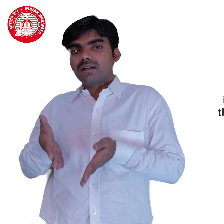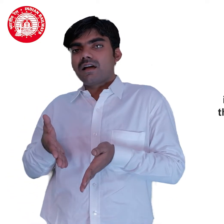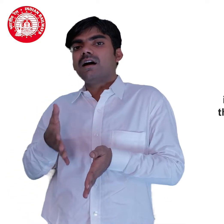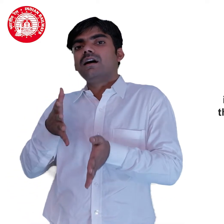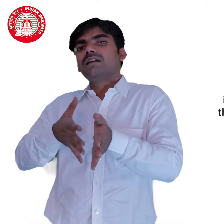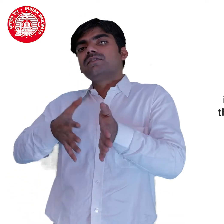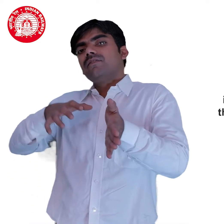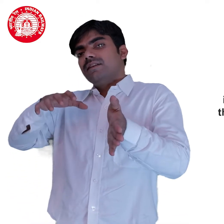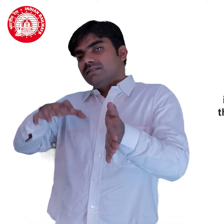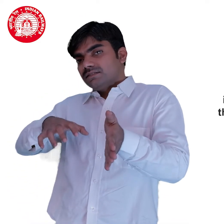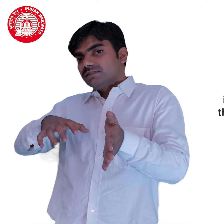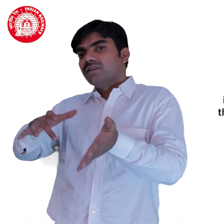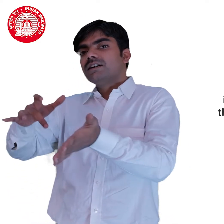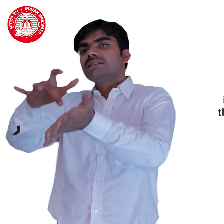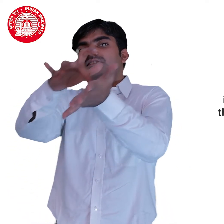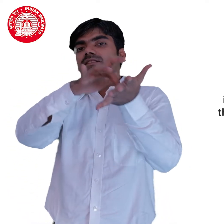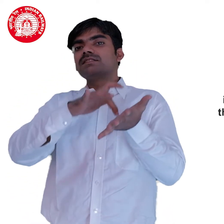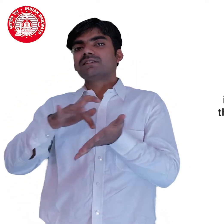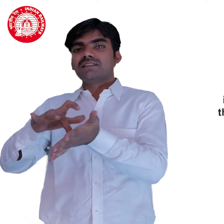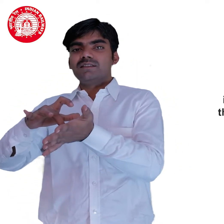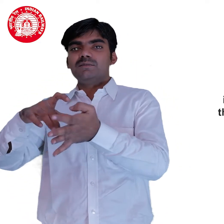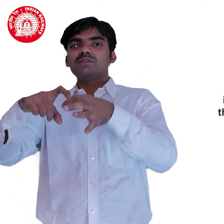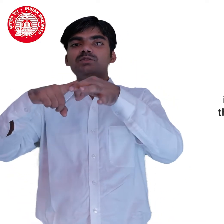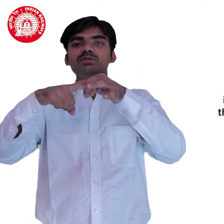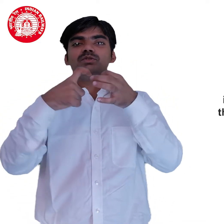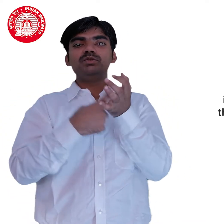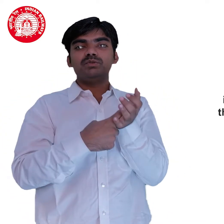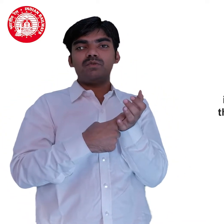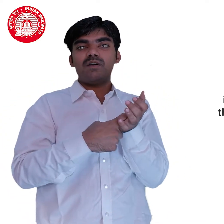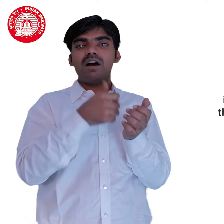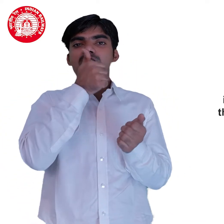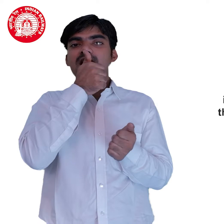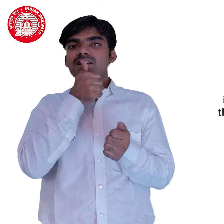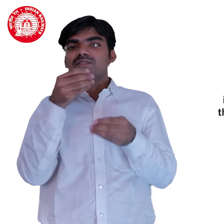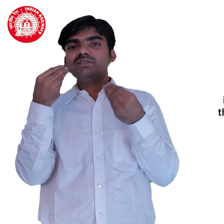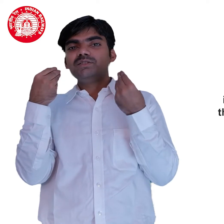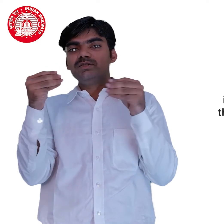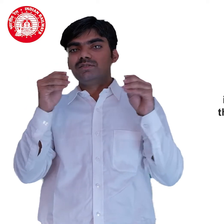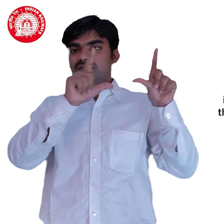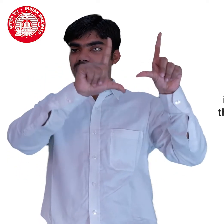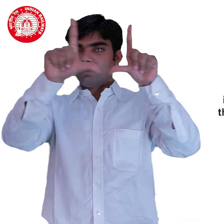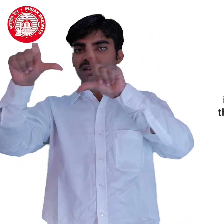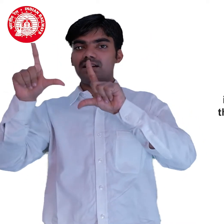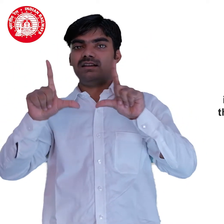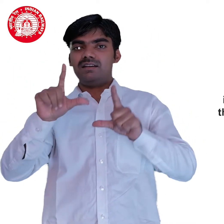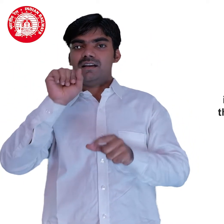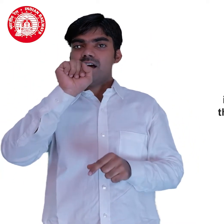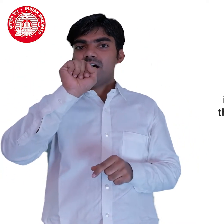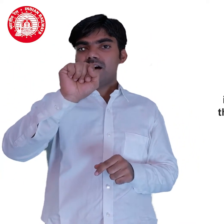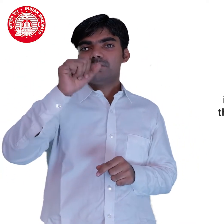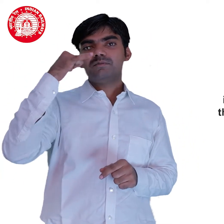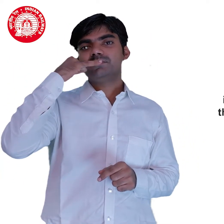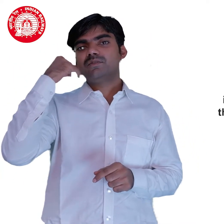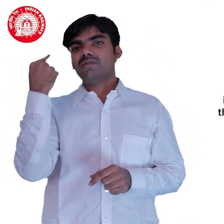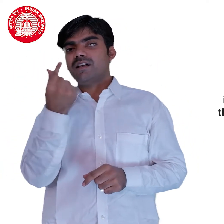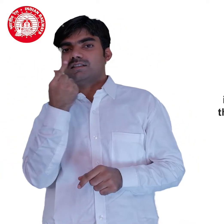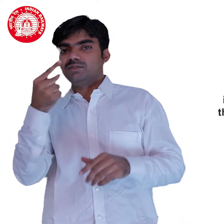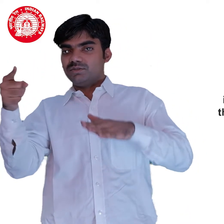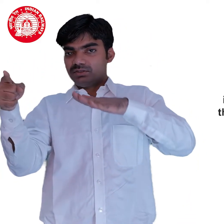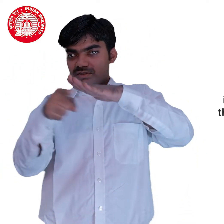Scannable audio containing the information of the railway station that can be played over the phone on scanning the code has